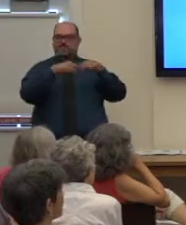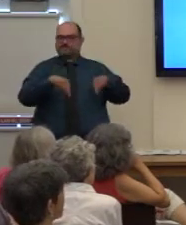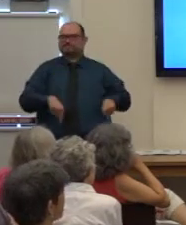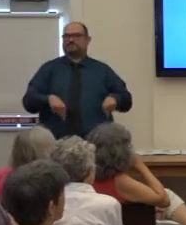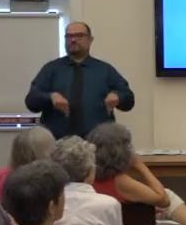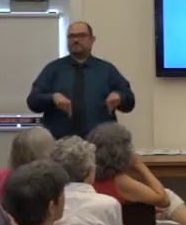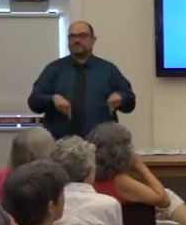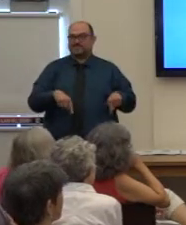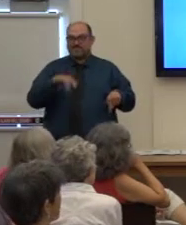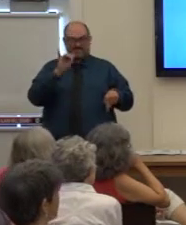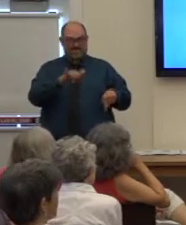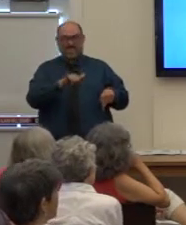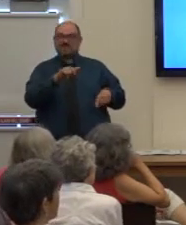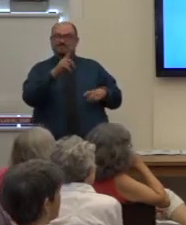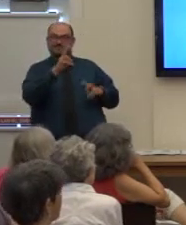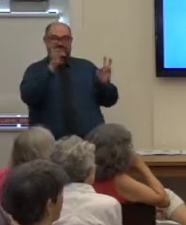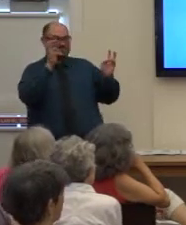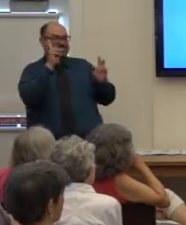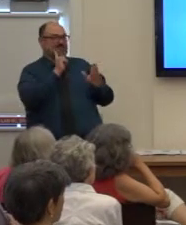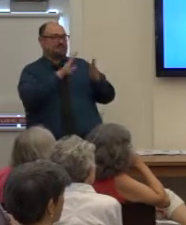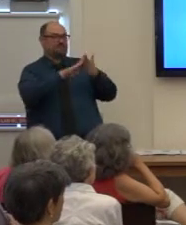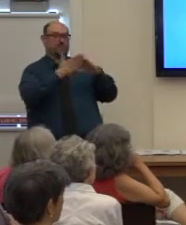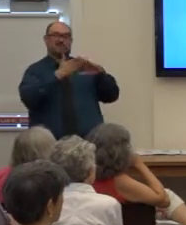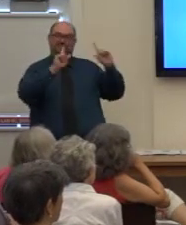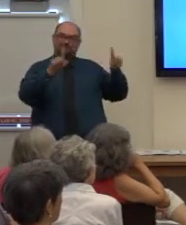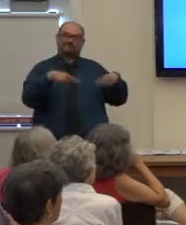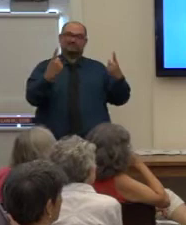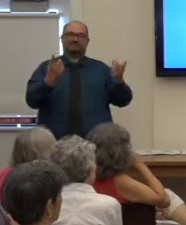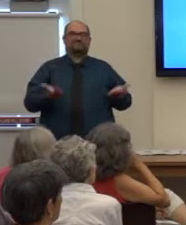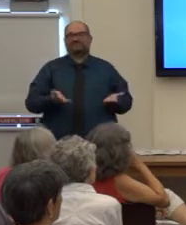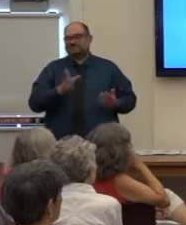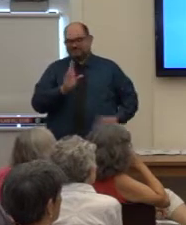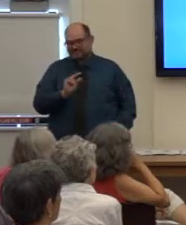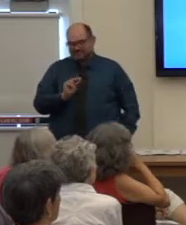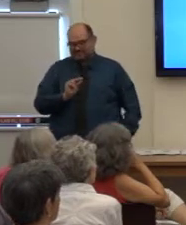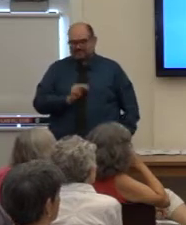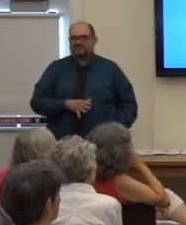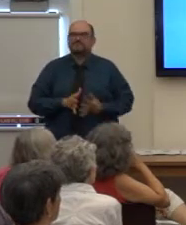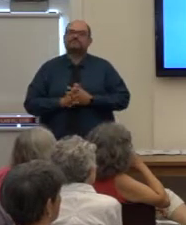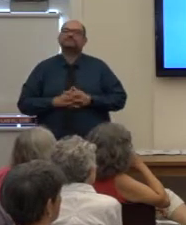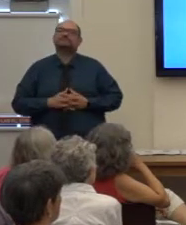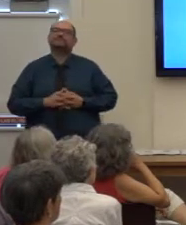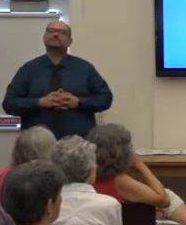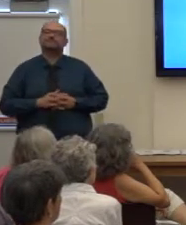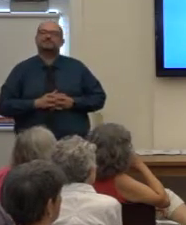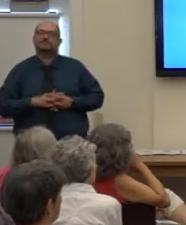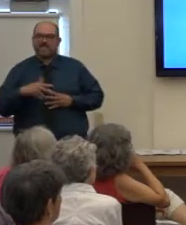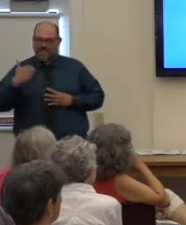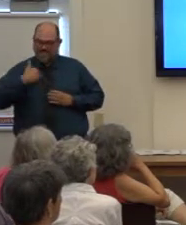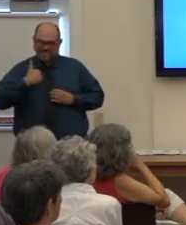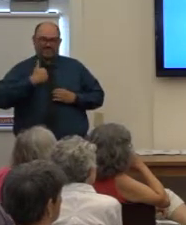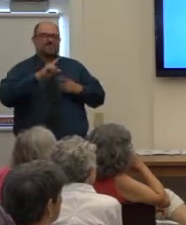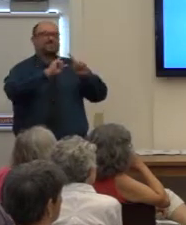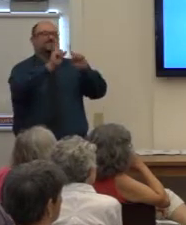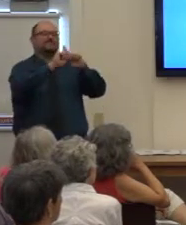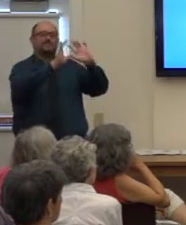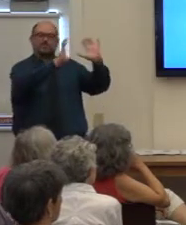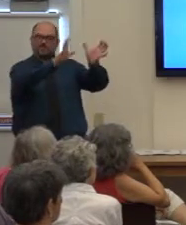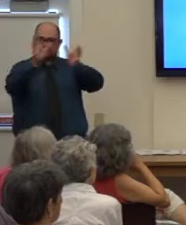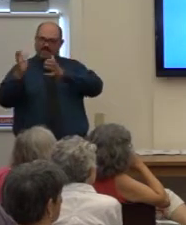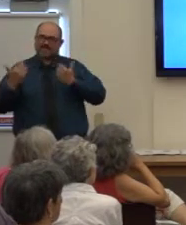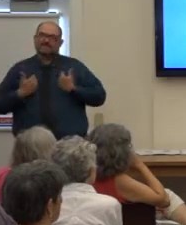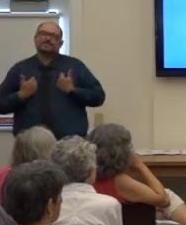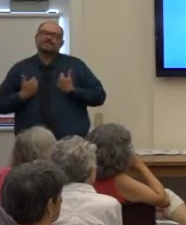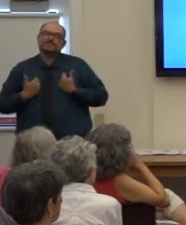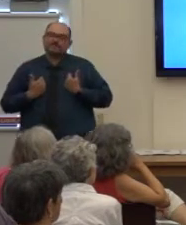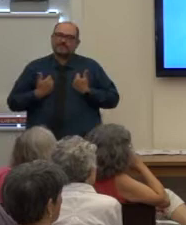Deaf community. And there's something oddly satisfying about the fact that nobody